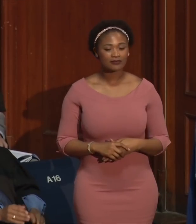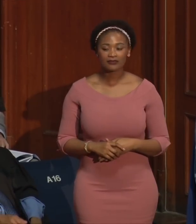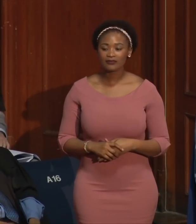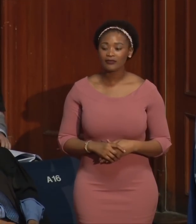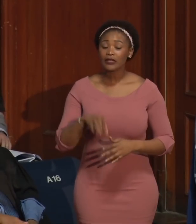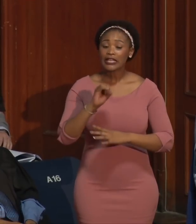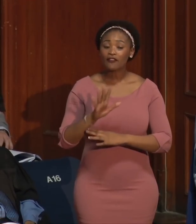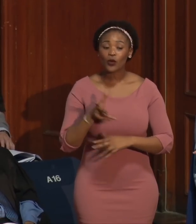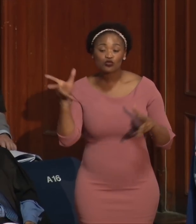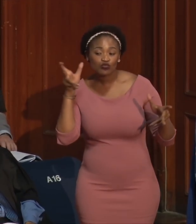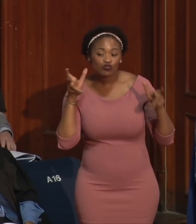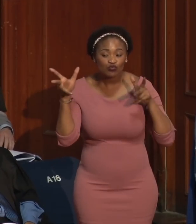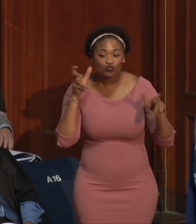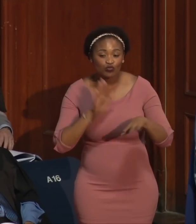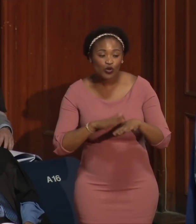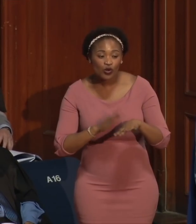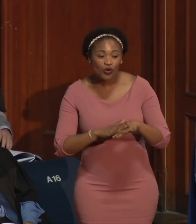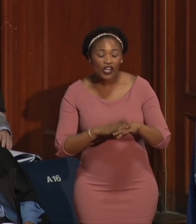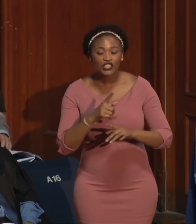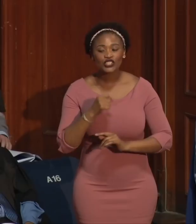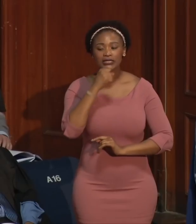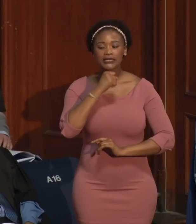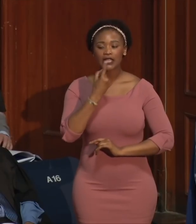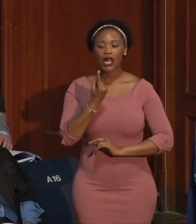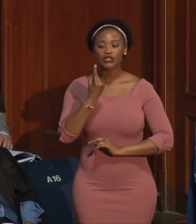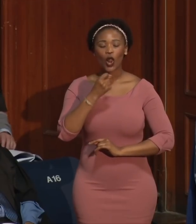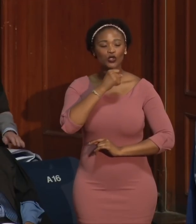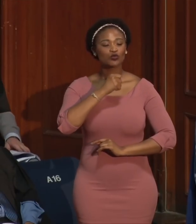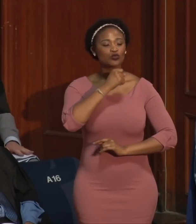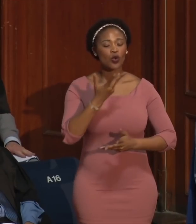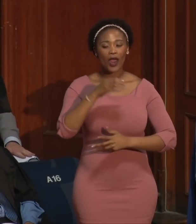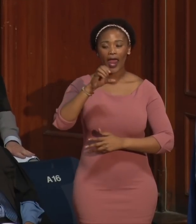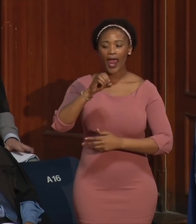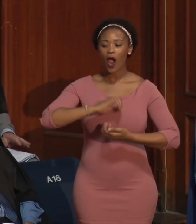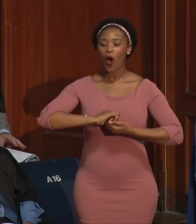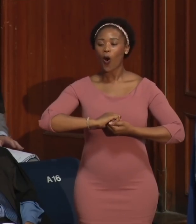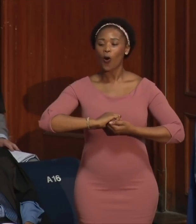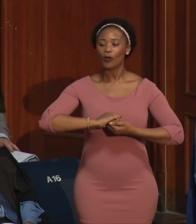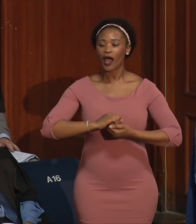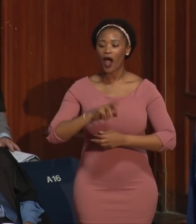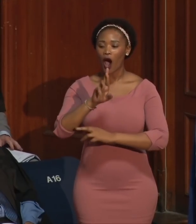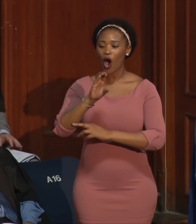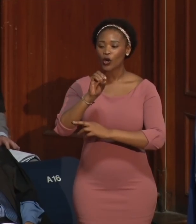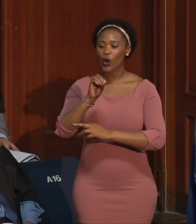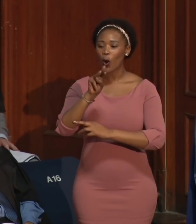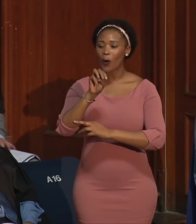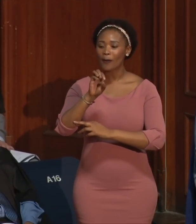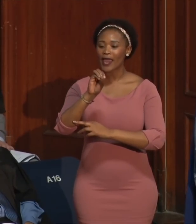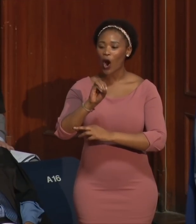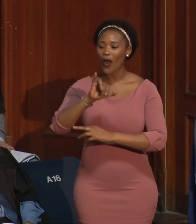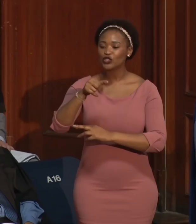If you would like to hear her sing again, she's a soloist in the upcoming opera Romeo and Juliet at Artscape next